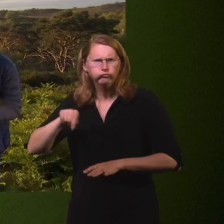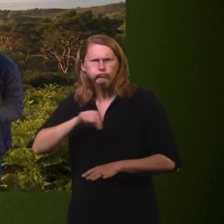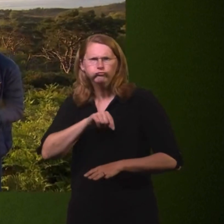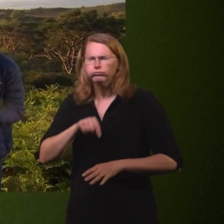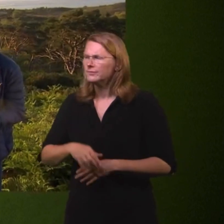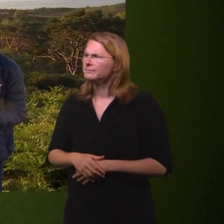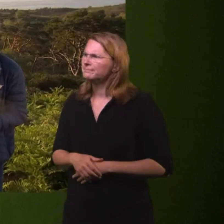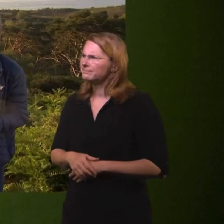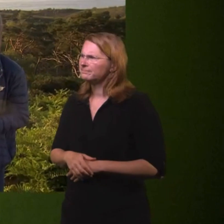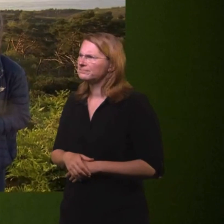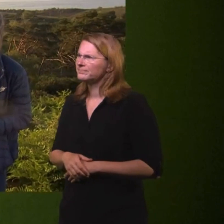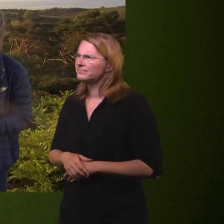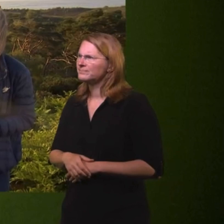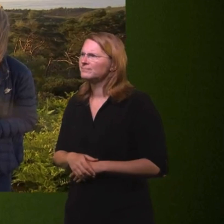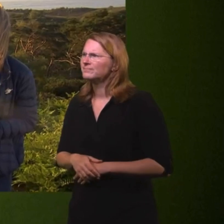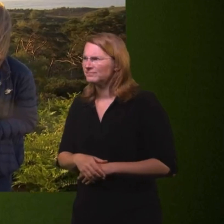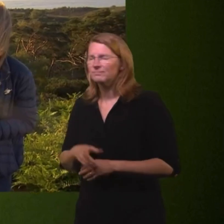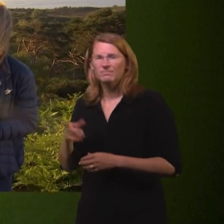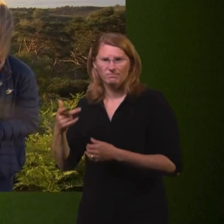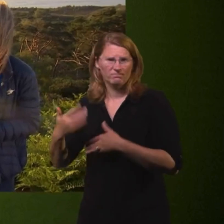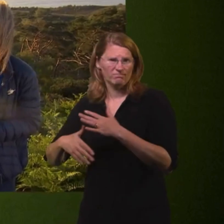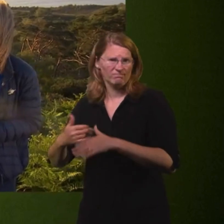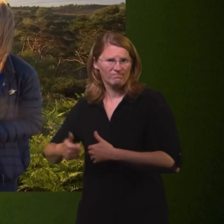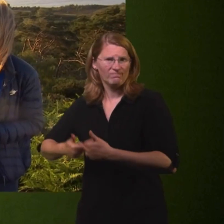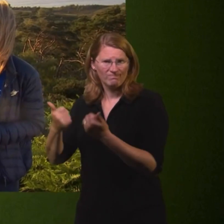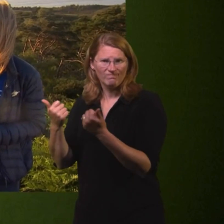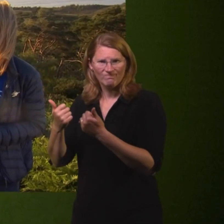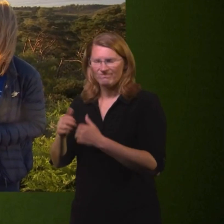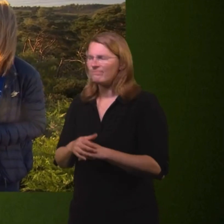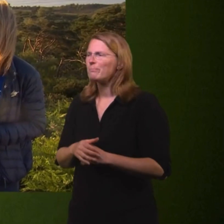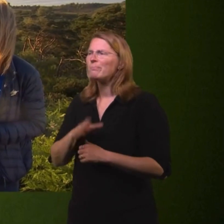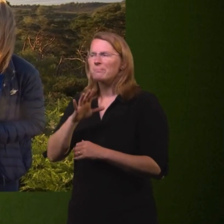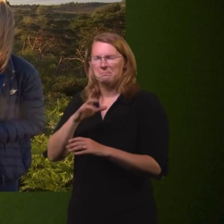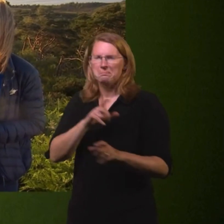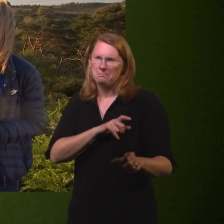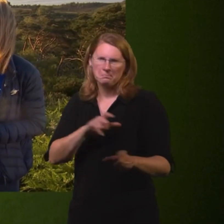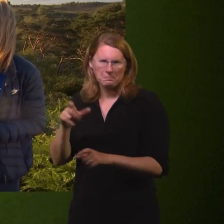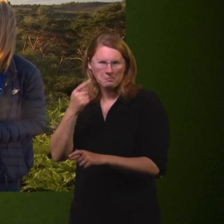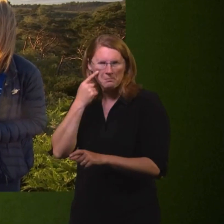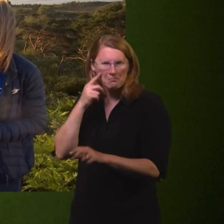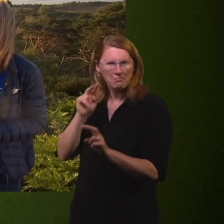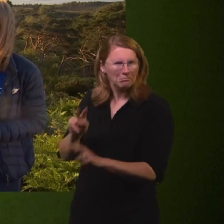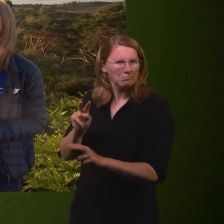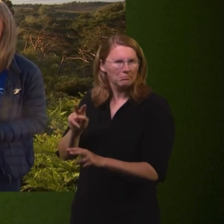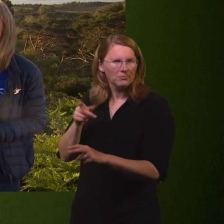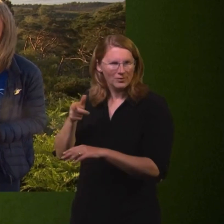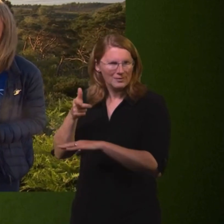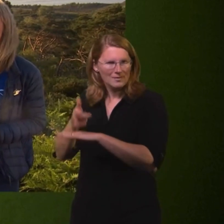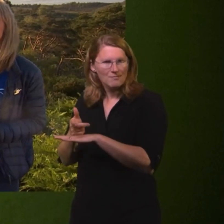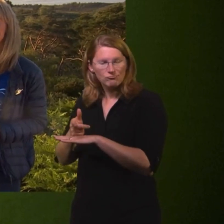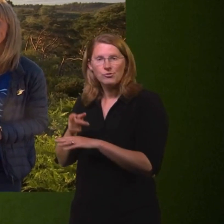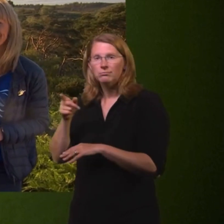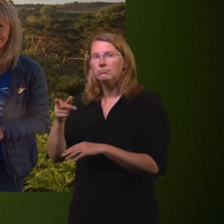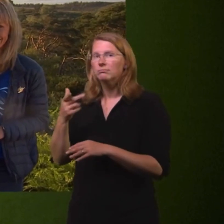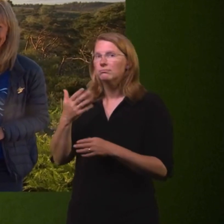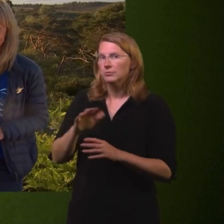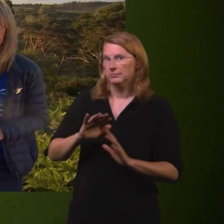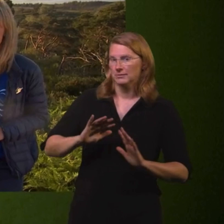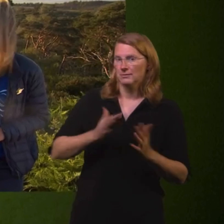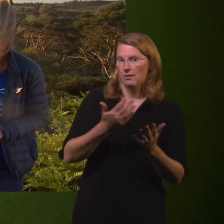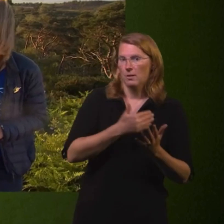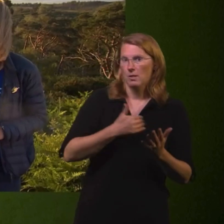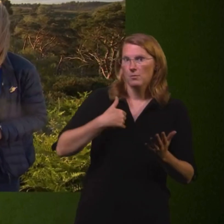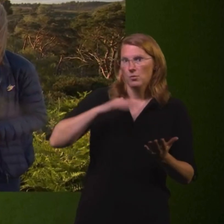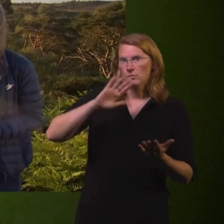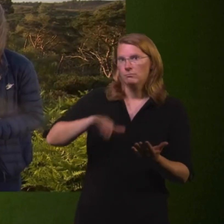those young. So they're doing well at the moment. And of course, you can keep your eyes on all of these cameras 10 in the morning until 10 at night. They'll be on over the weekend if you